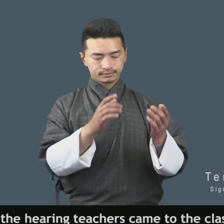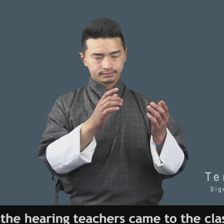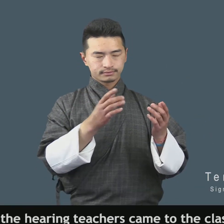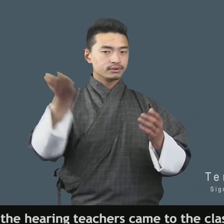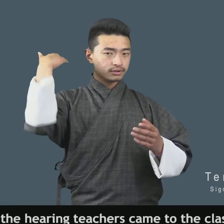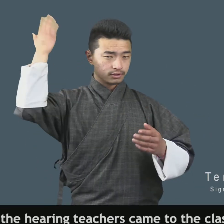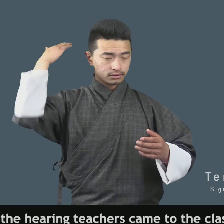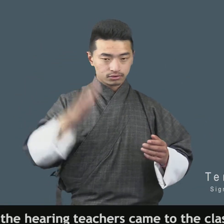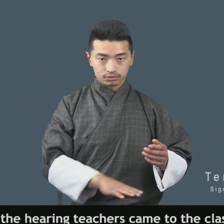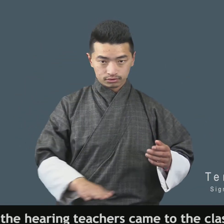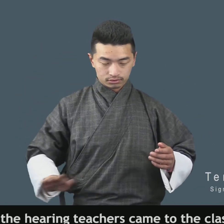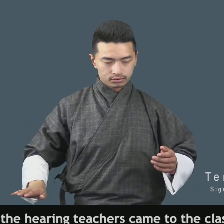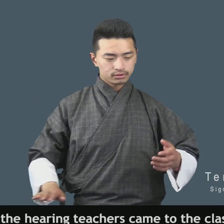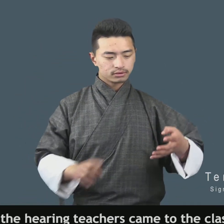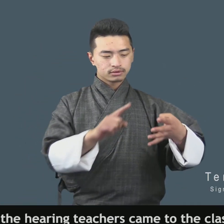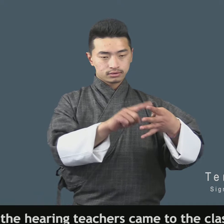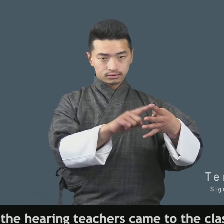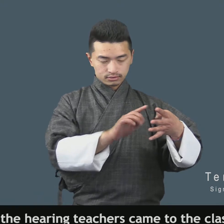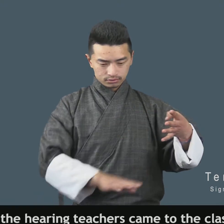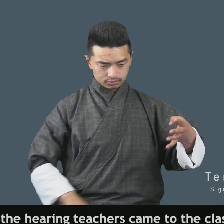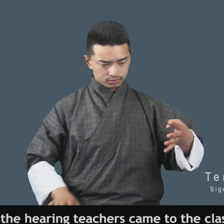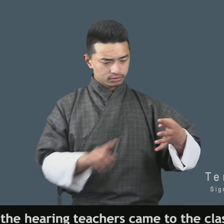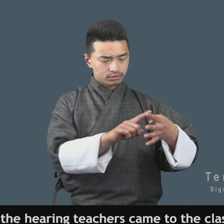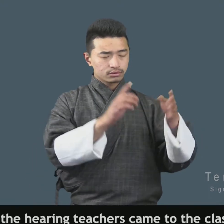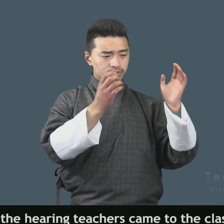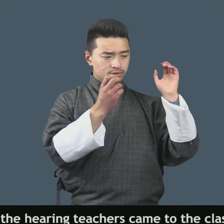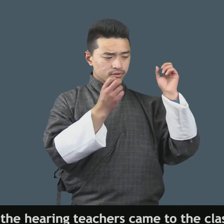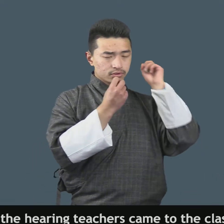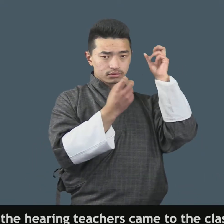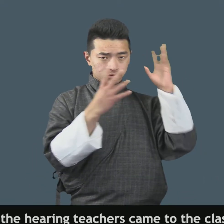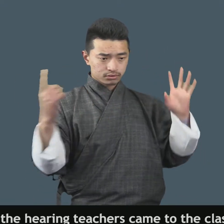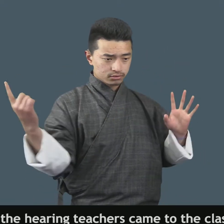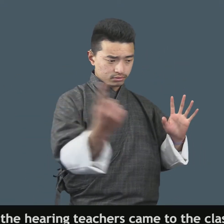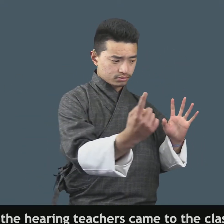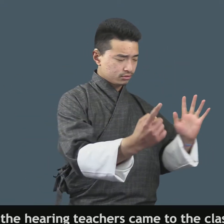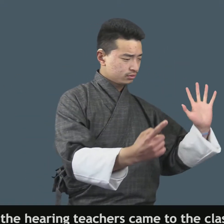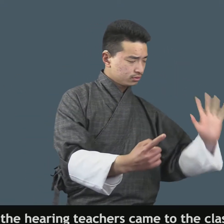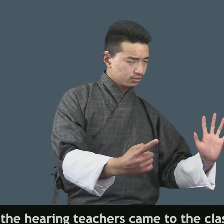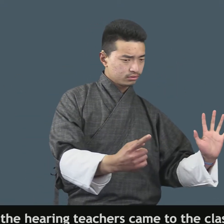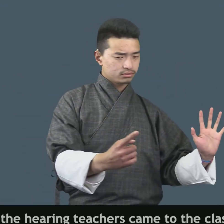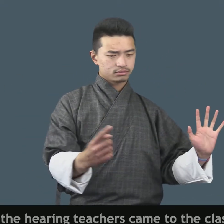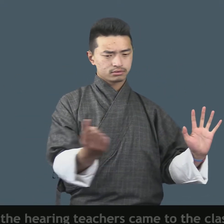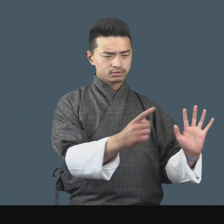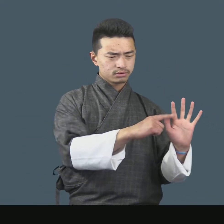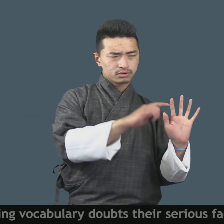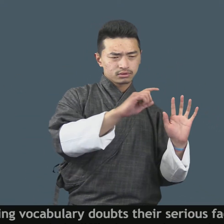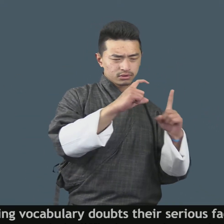In the past, the hearing teachers came to the class and taught. While